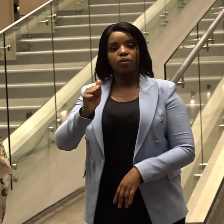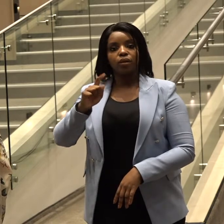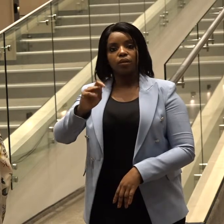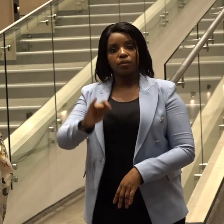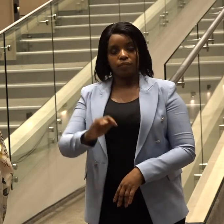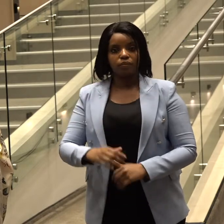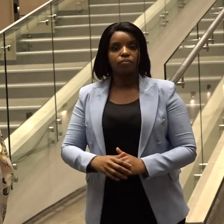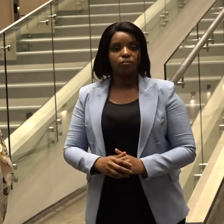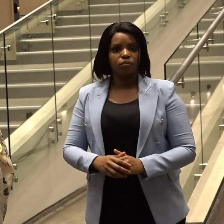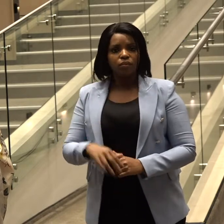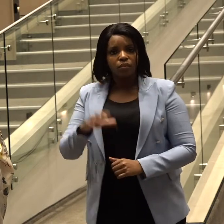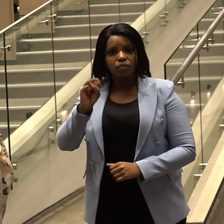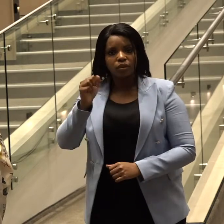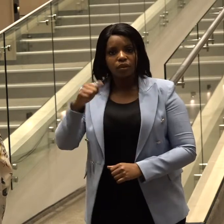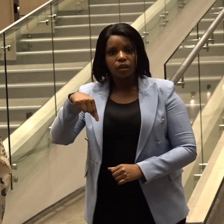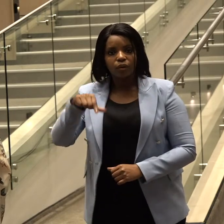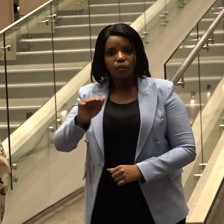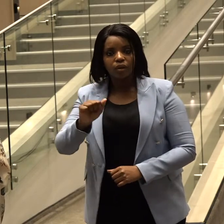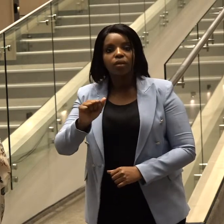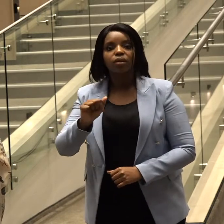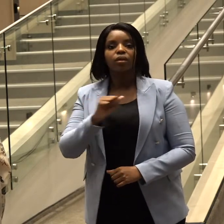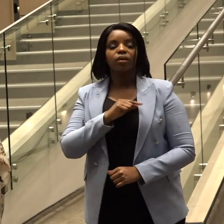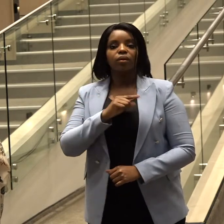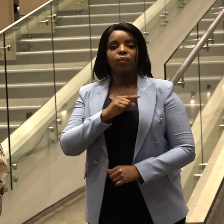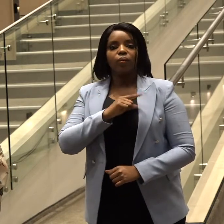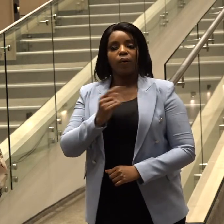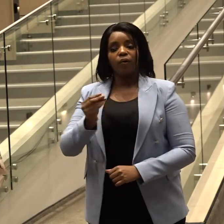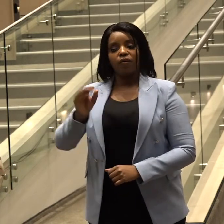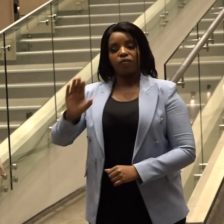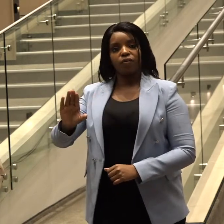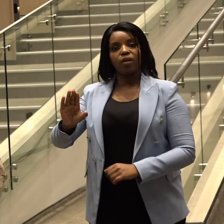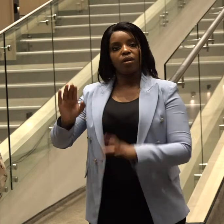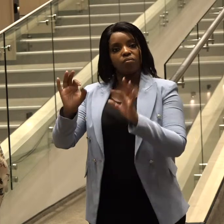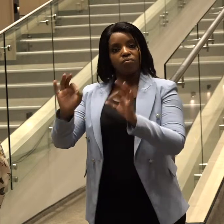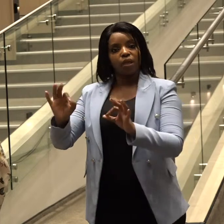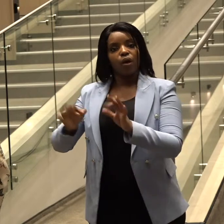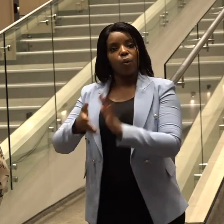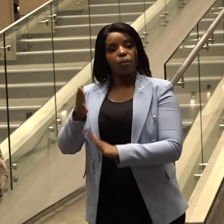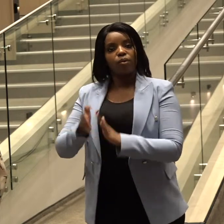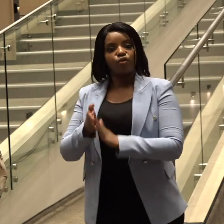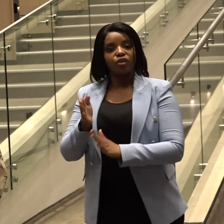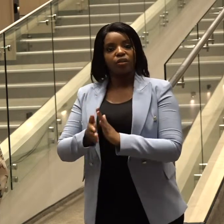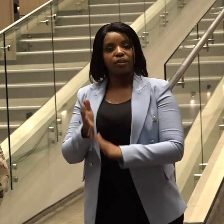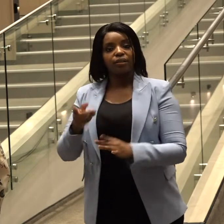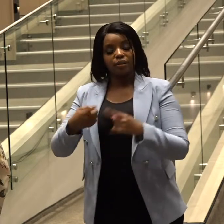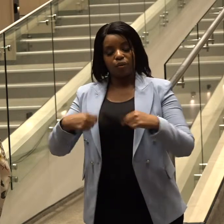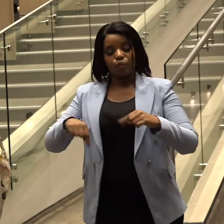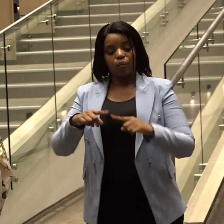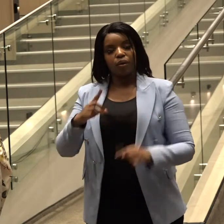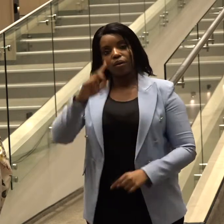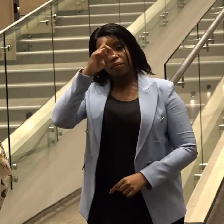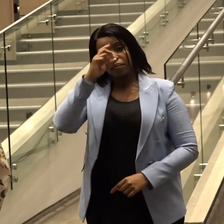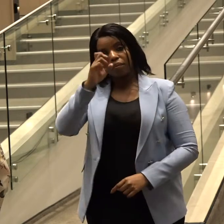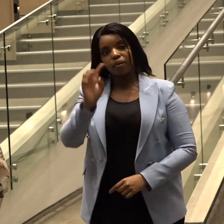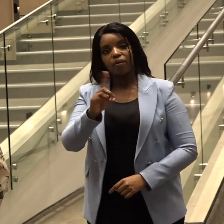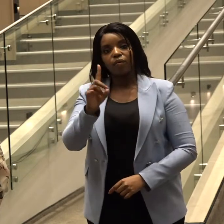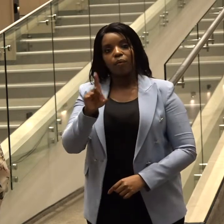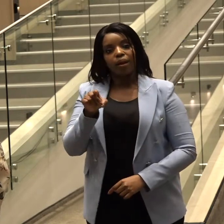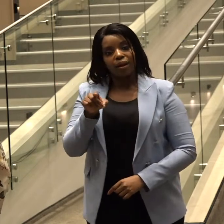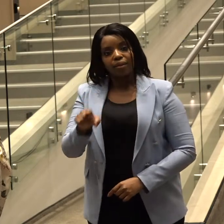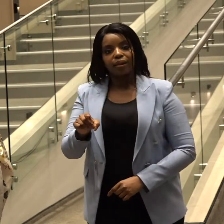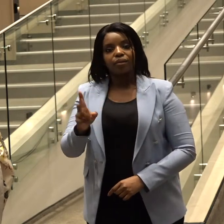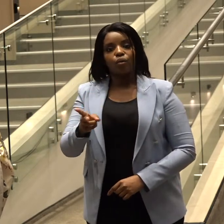a specific acts that govern their operations we also believe that this will also be a duplication